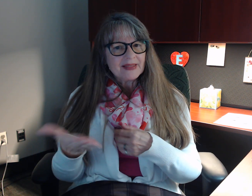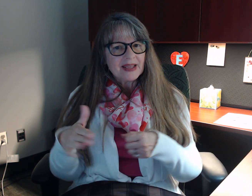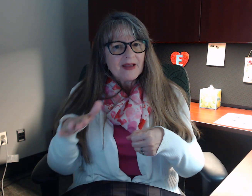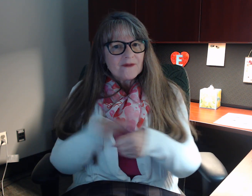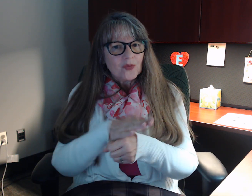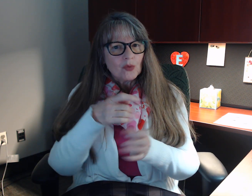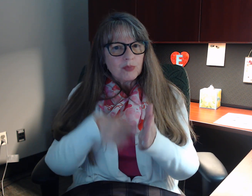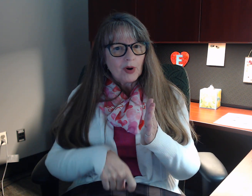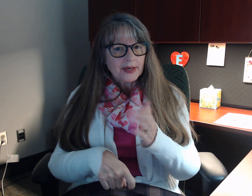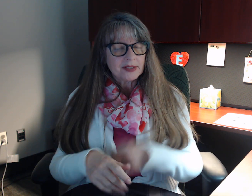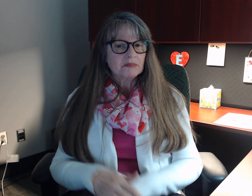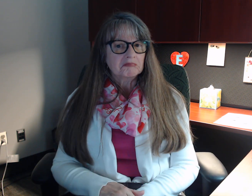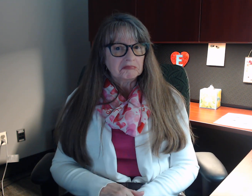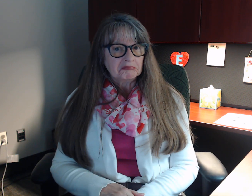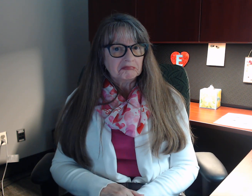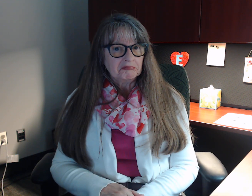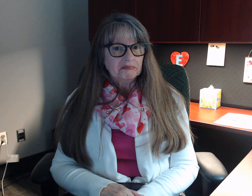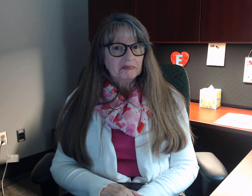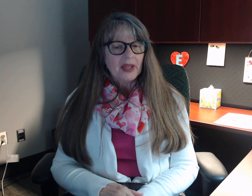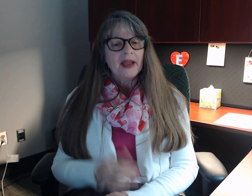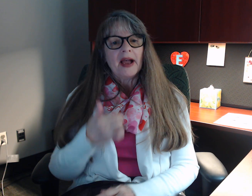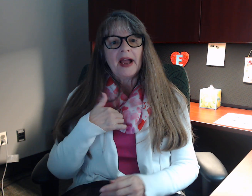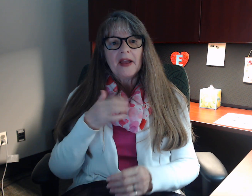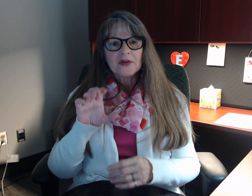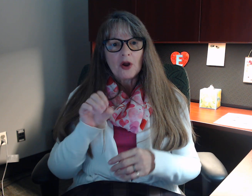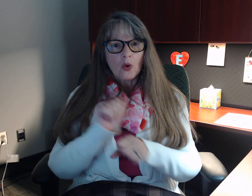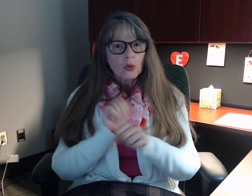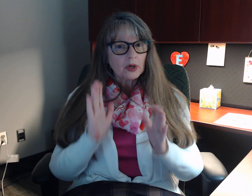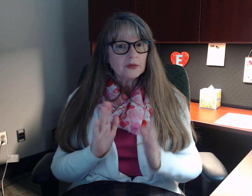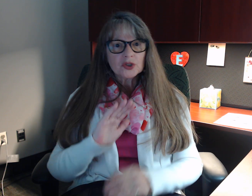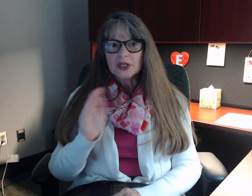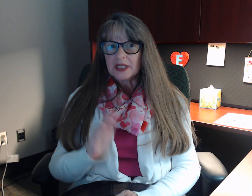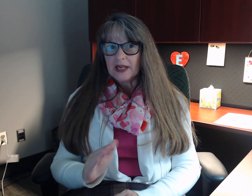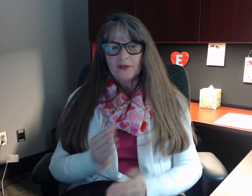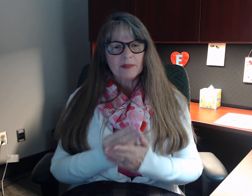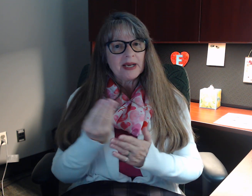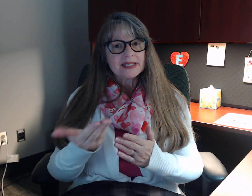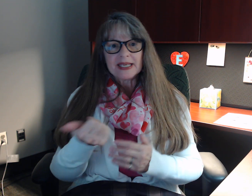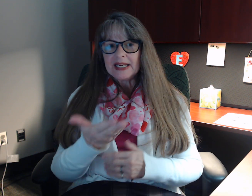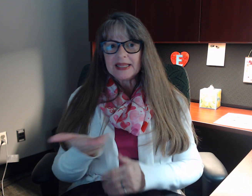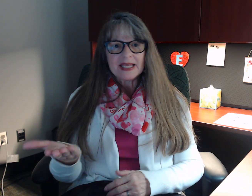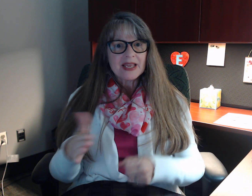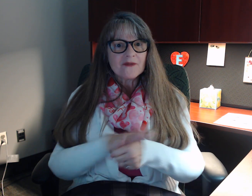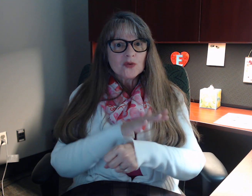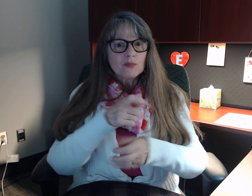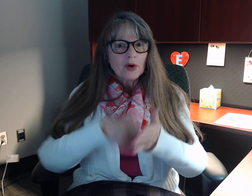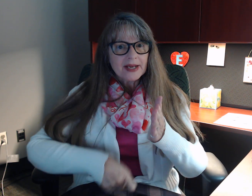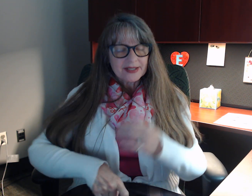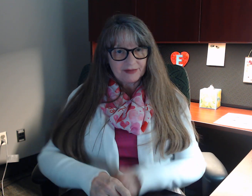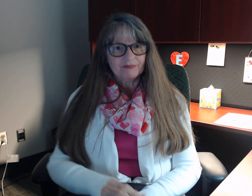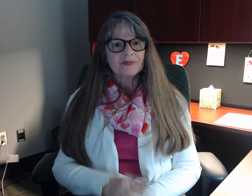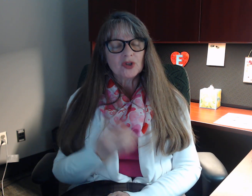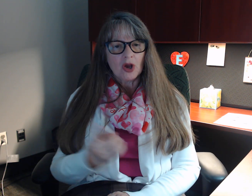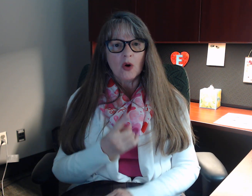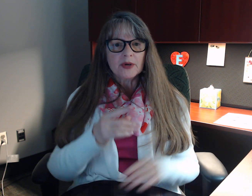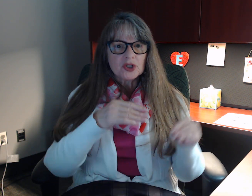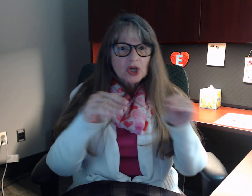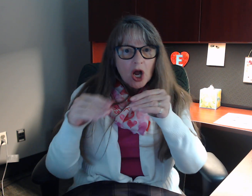at full price. I have a coworker, she never buys anything at full price. She always